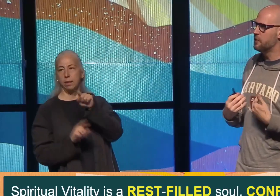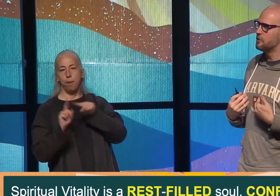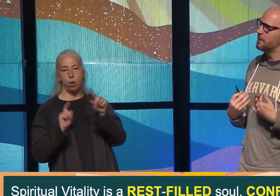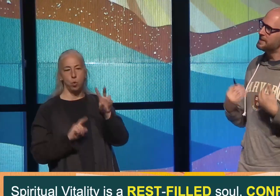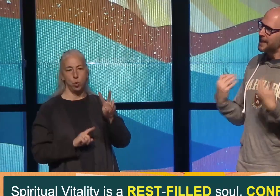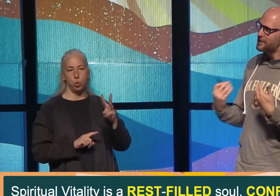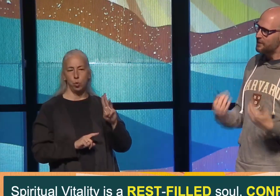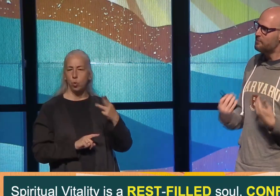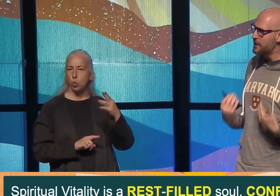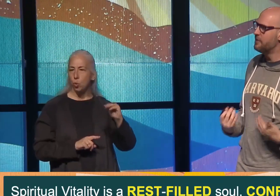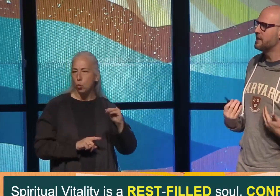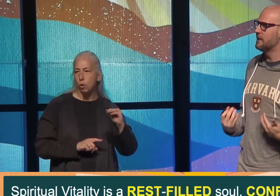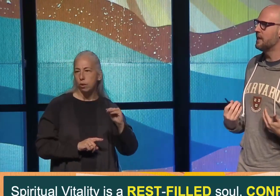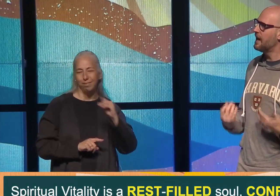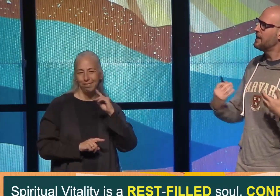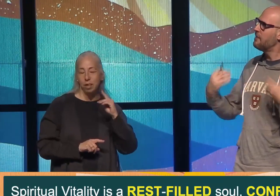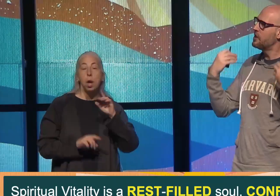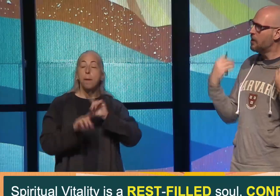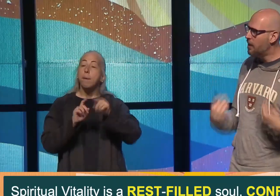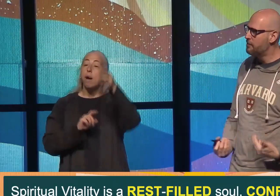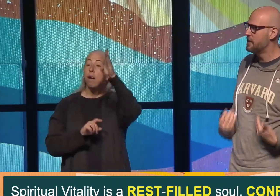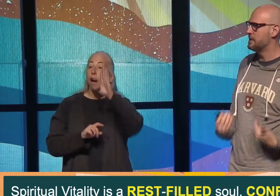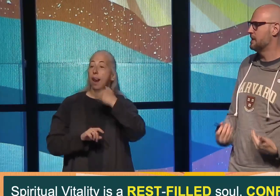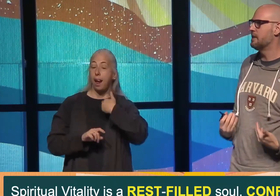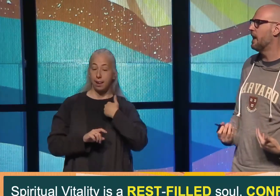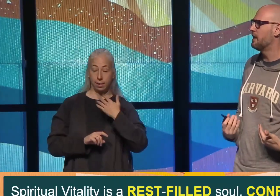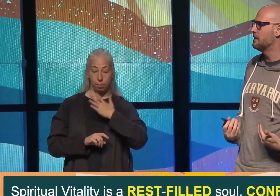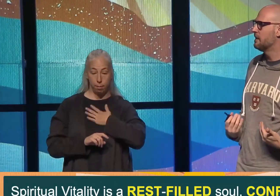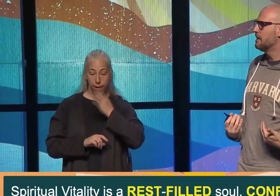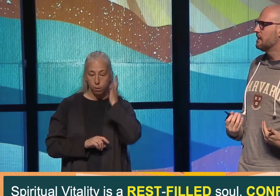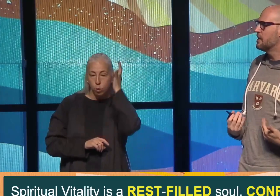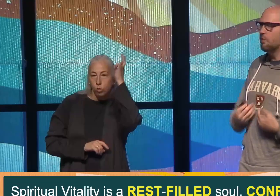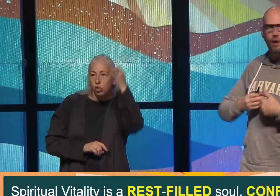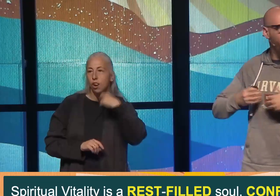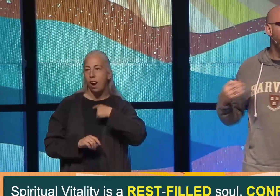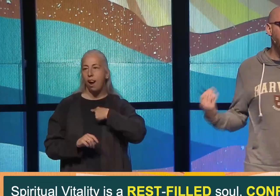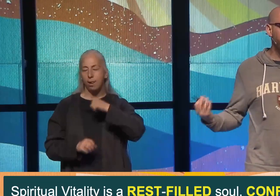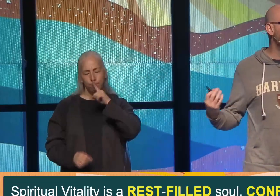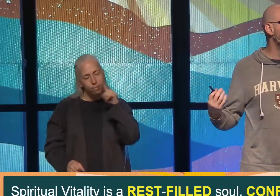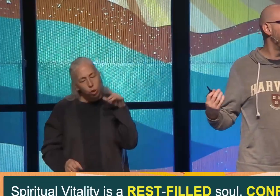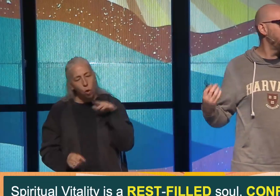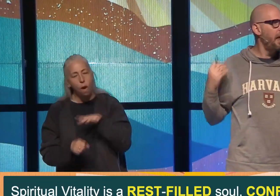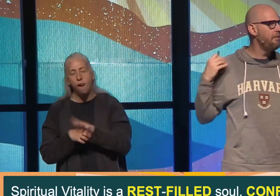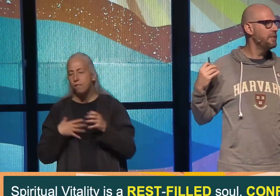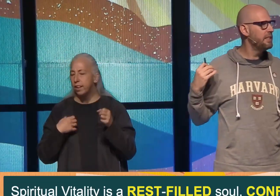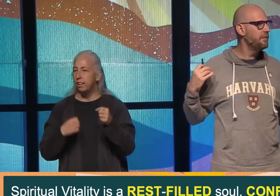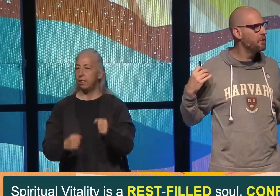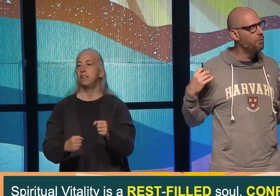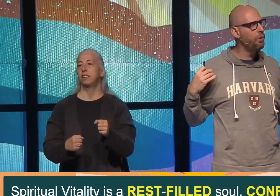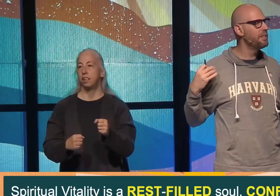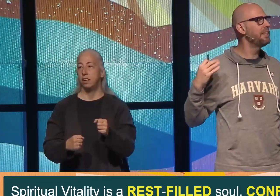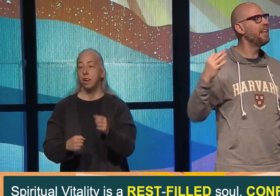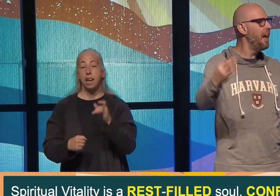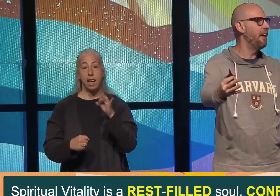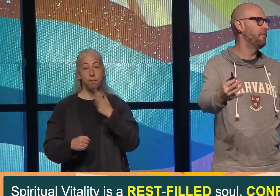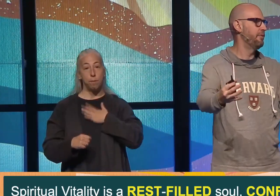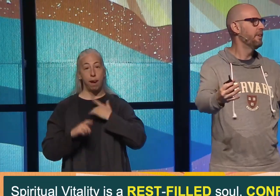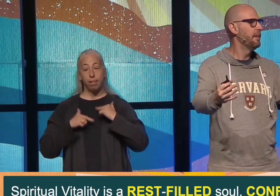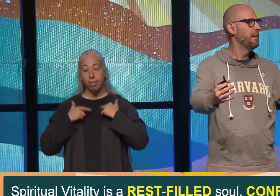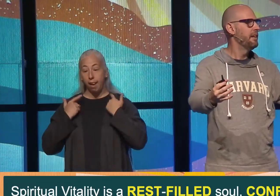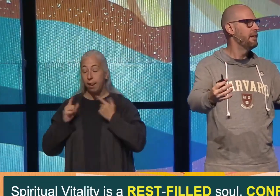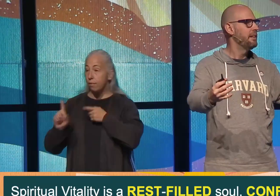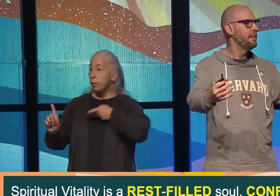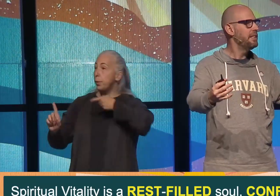holds my future because that's what I'm living in. And I can have a confidence in that no matter what happens, if my life is lived towards